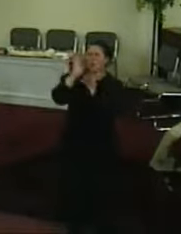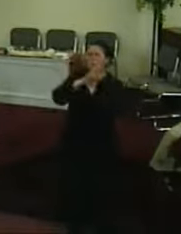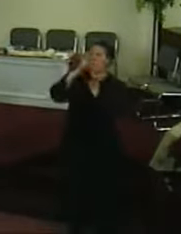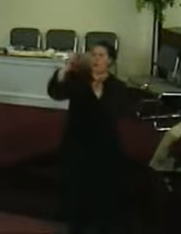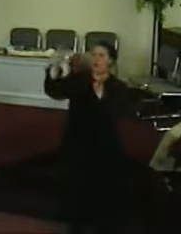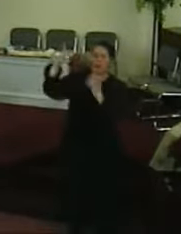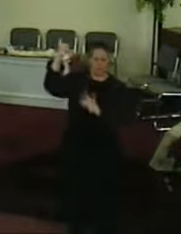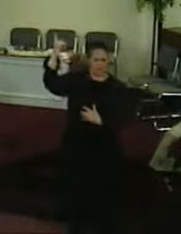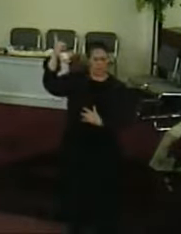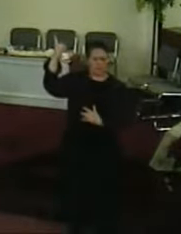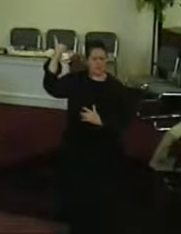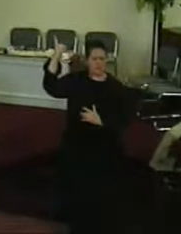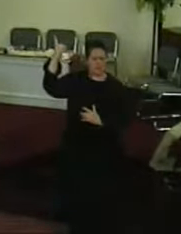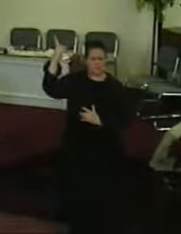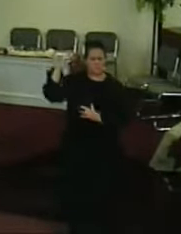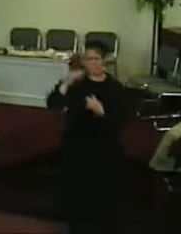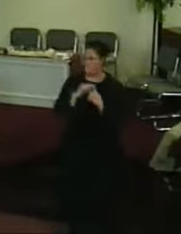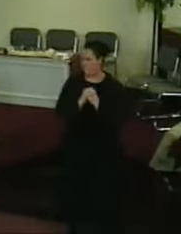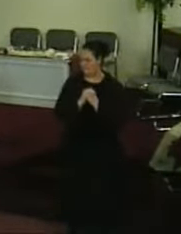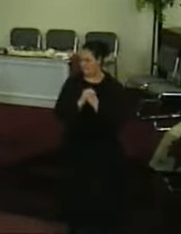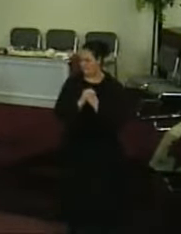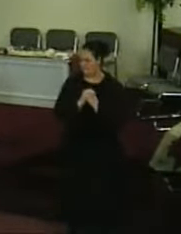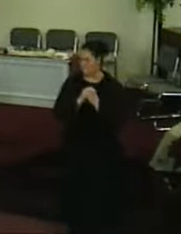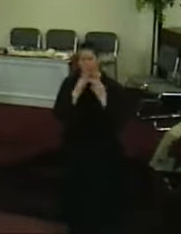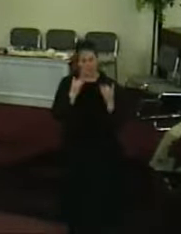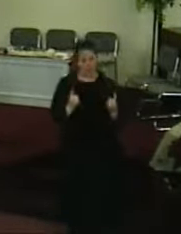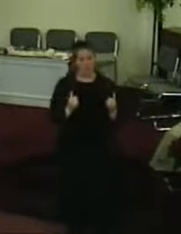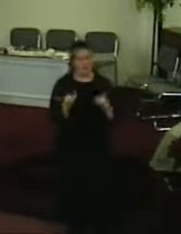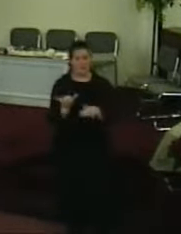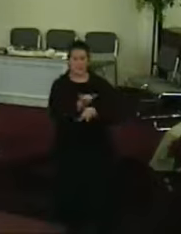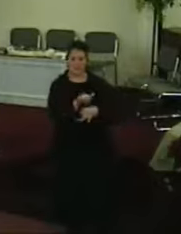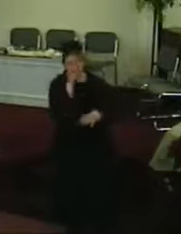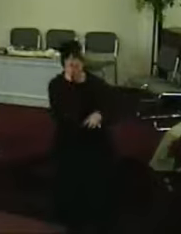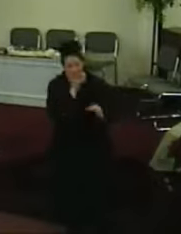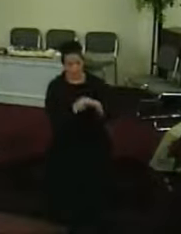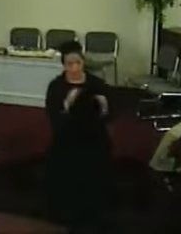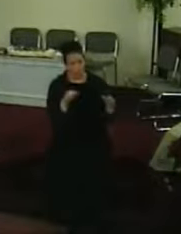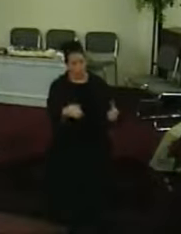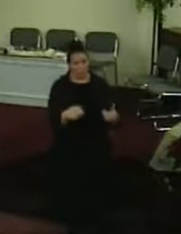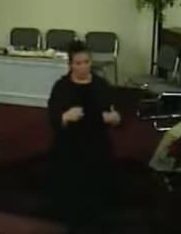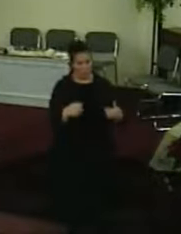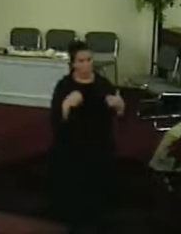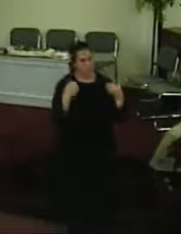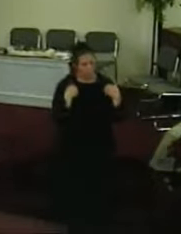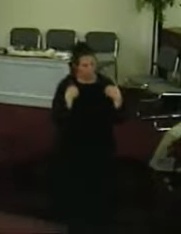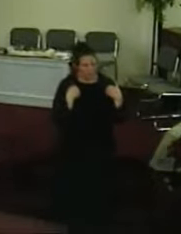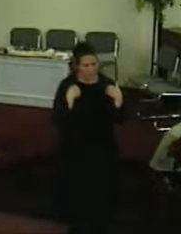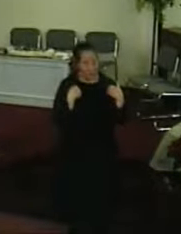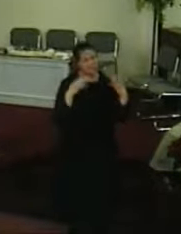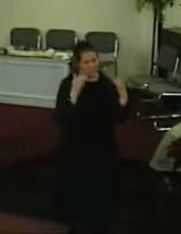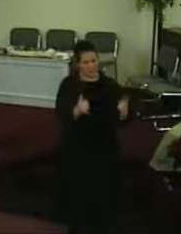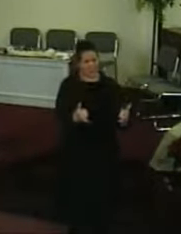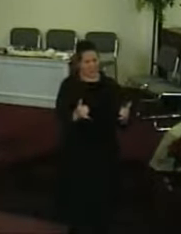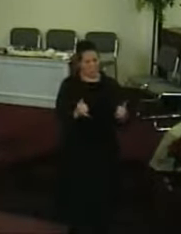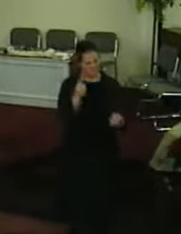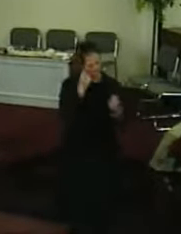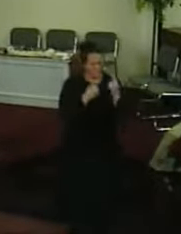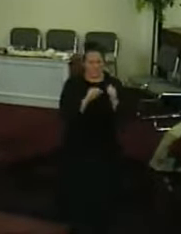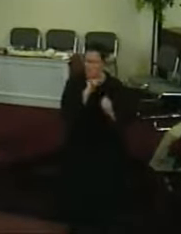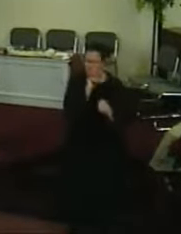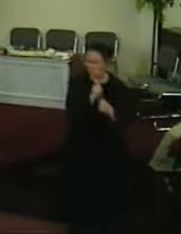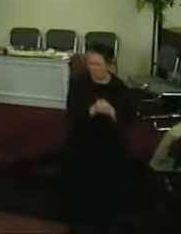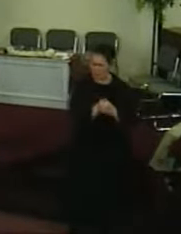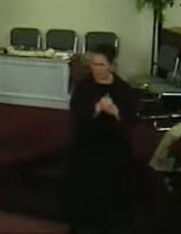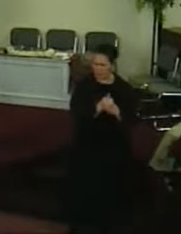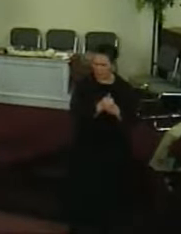Now, this is the faith you have to have today. He considered not. What does that mean?